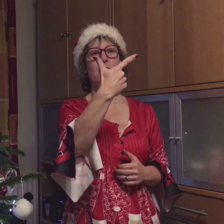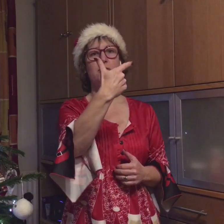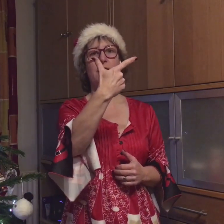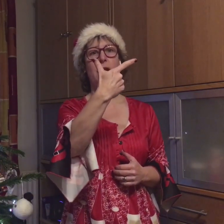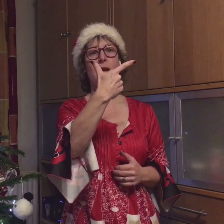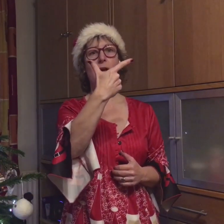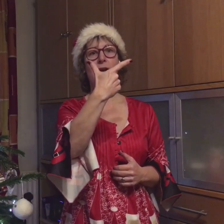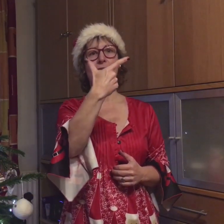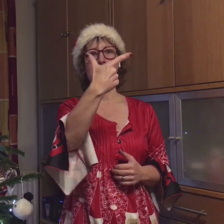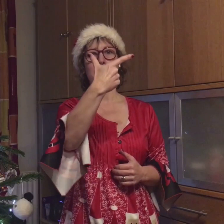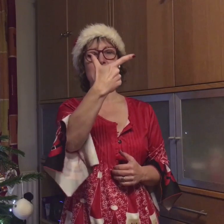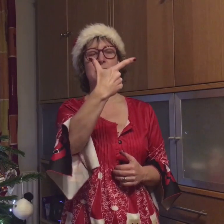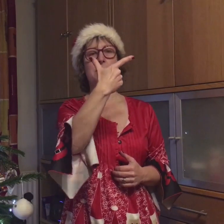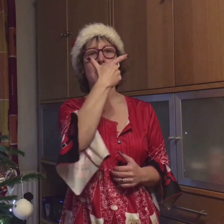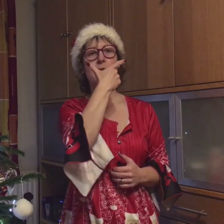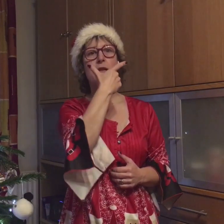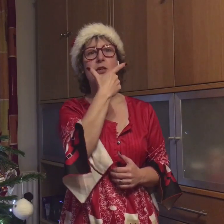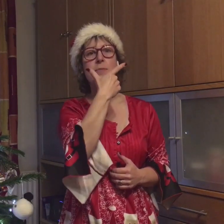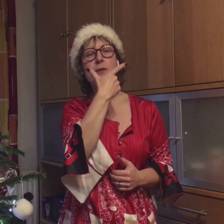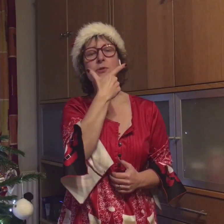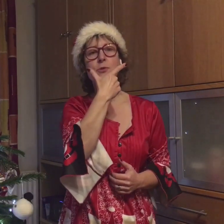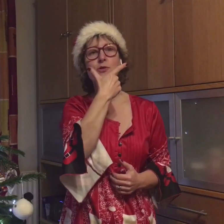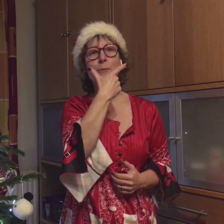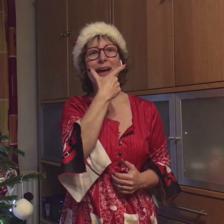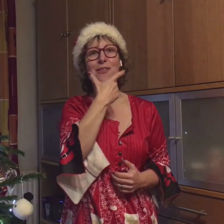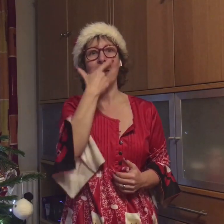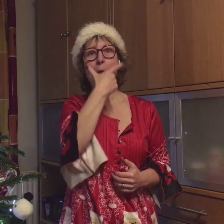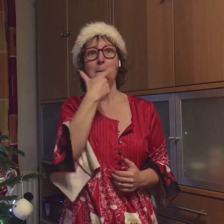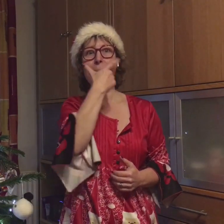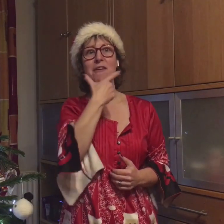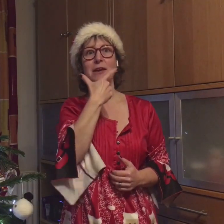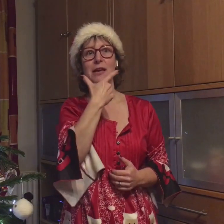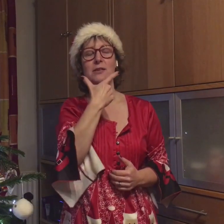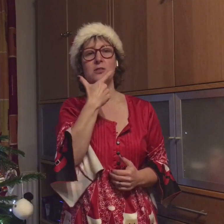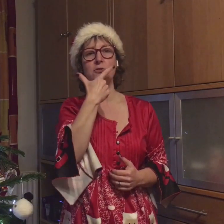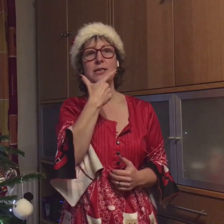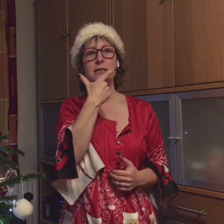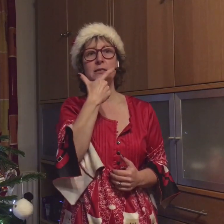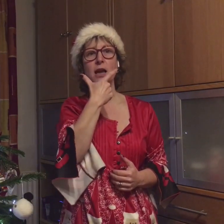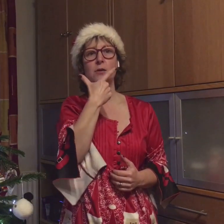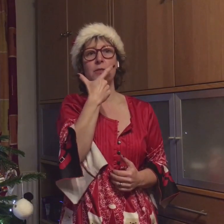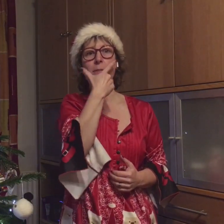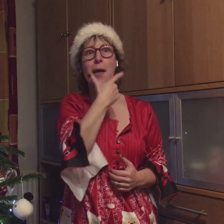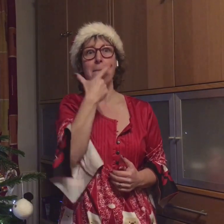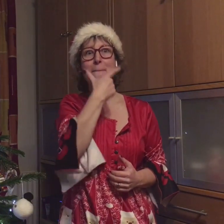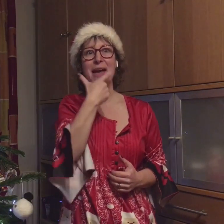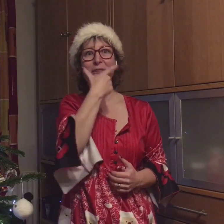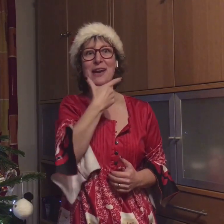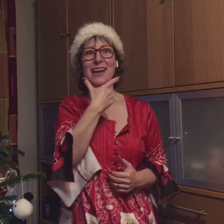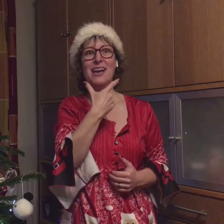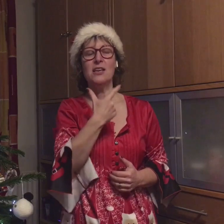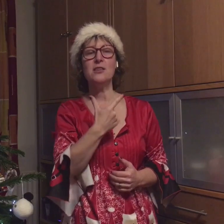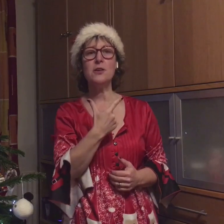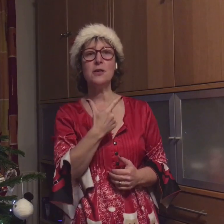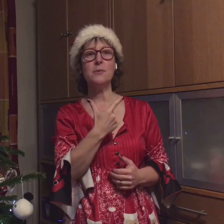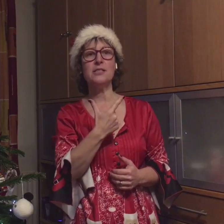first finger. You're going to make a smile and you're going to put them towards your mouth. Merry. So draw a little circle with them. Merry. So if you're going to wish